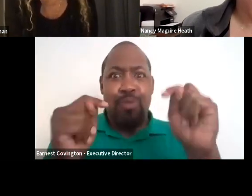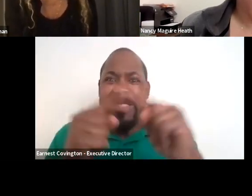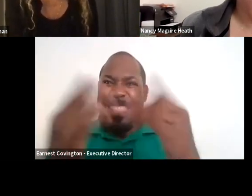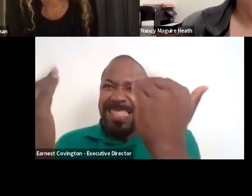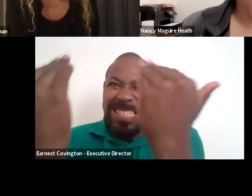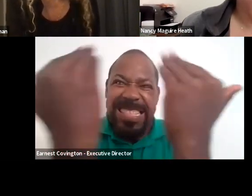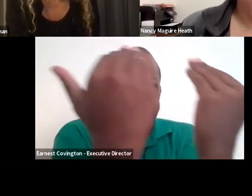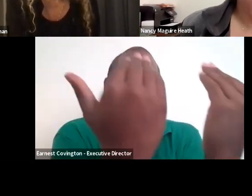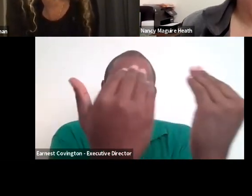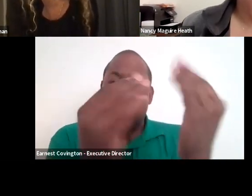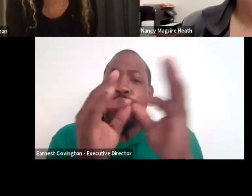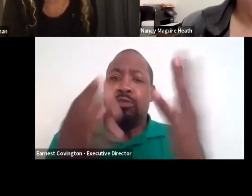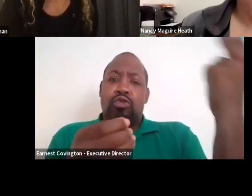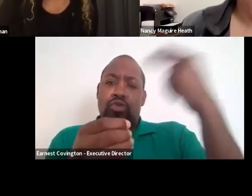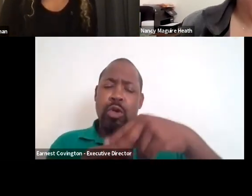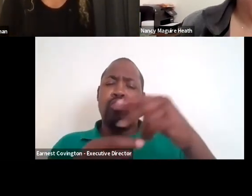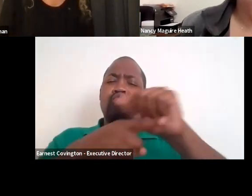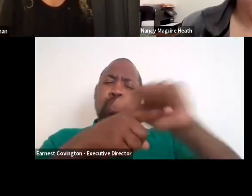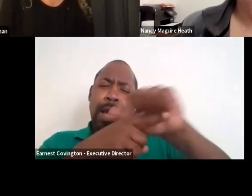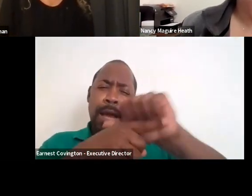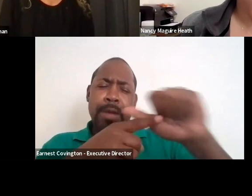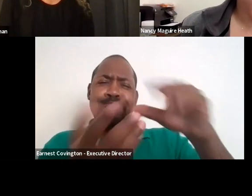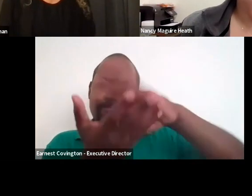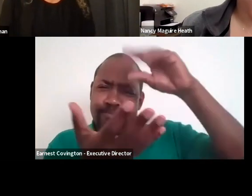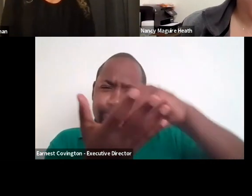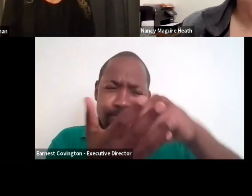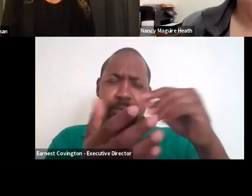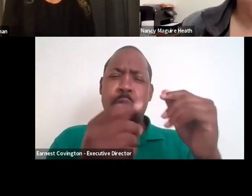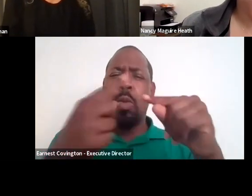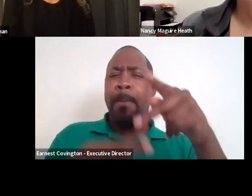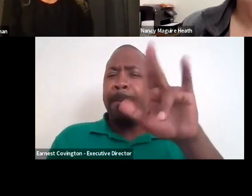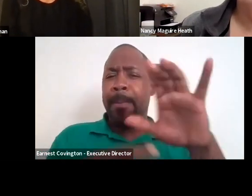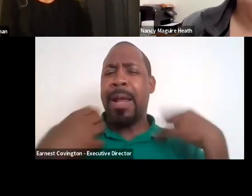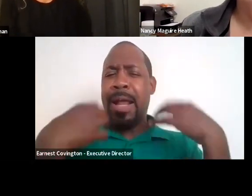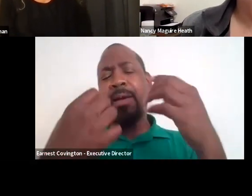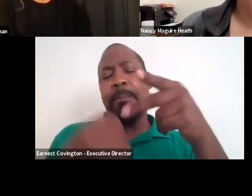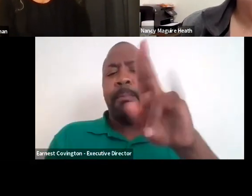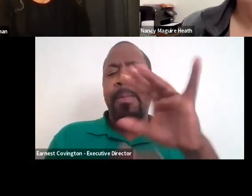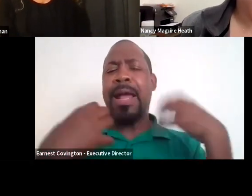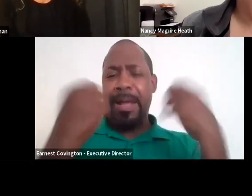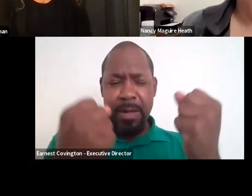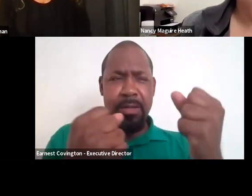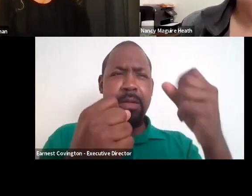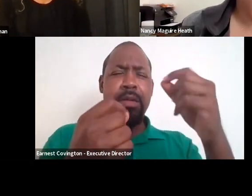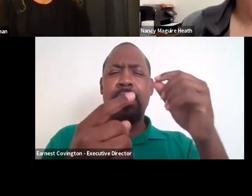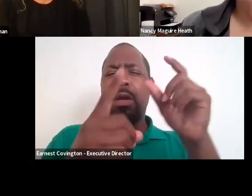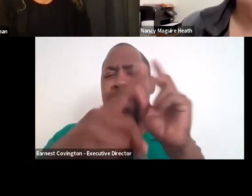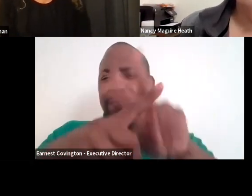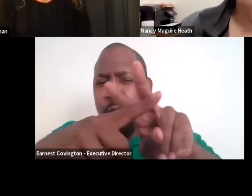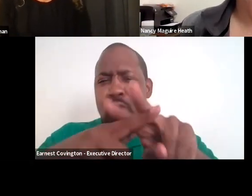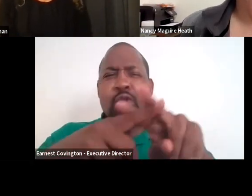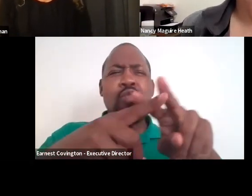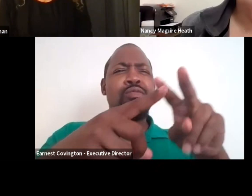And it's free tuition for people to learn there. So we're trying to recruit as many people as we want, people who want to come